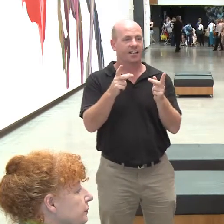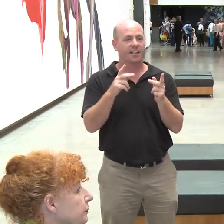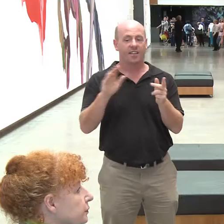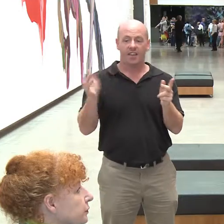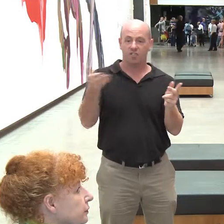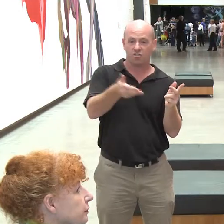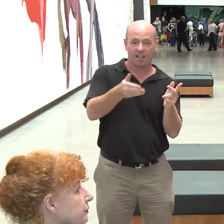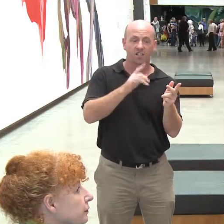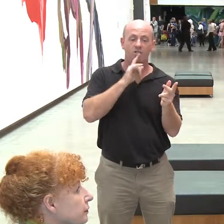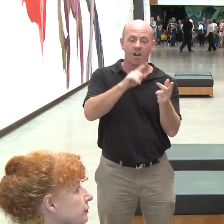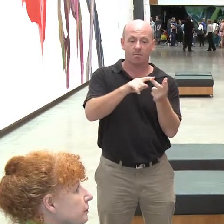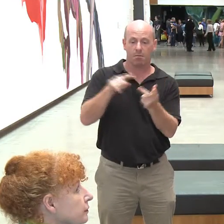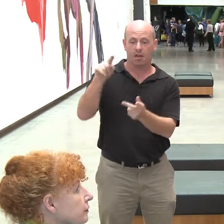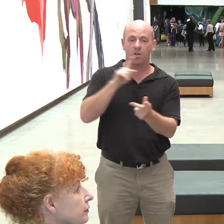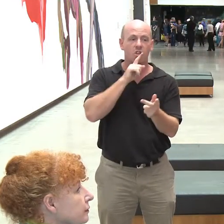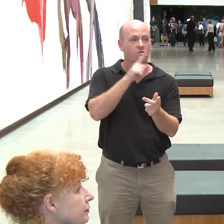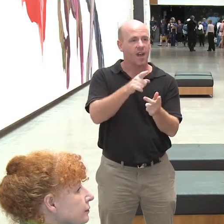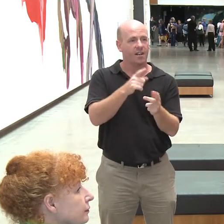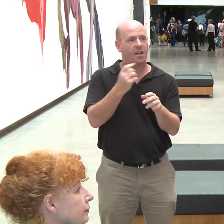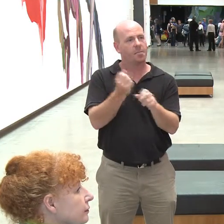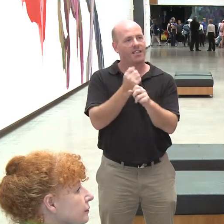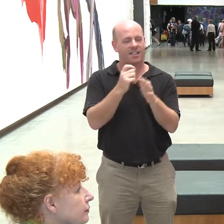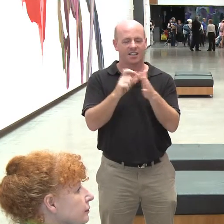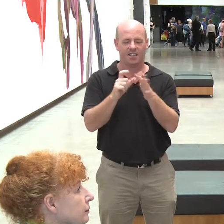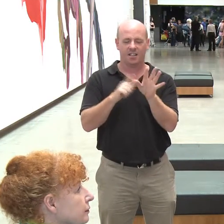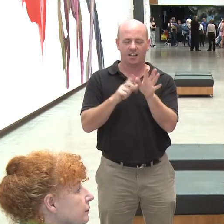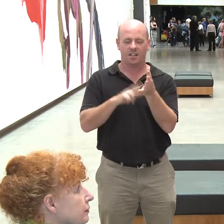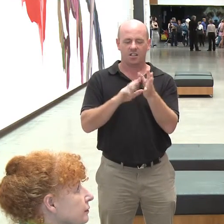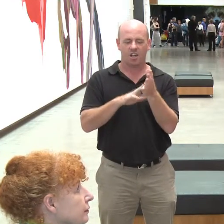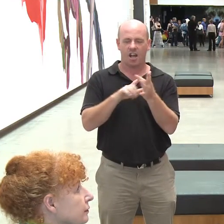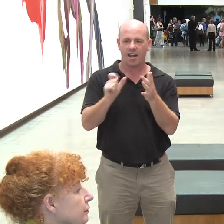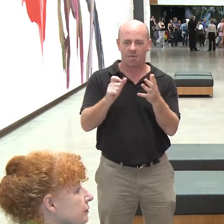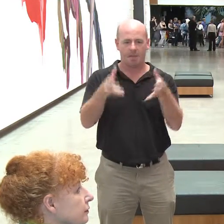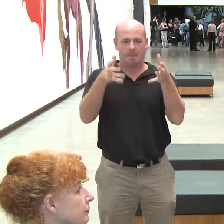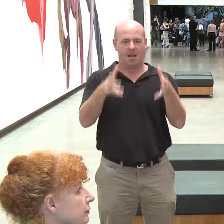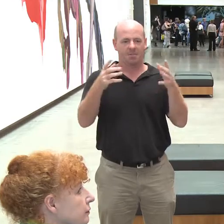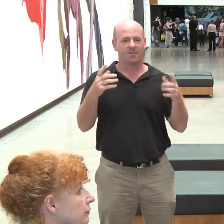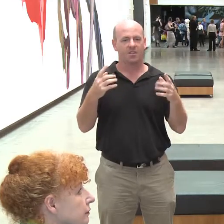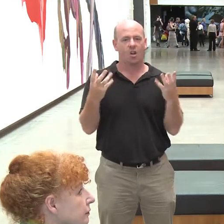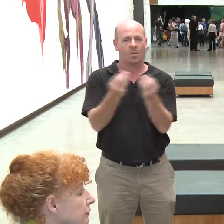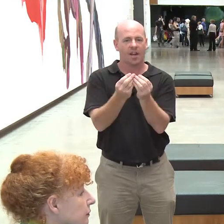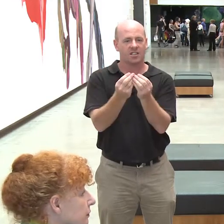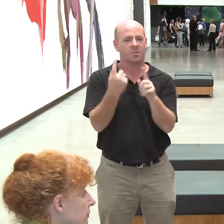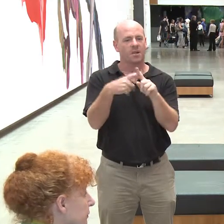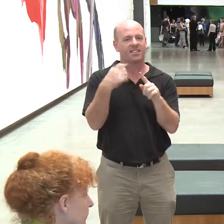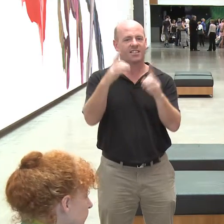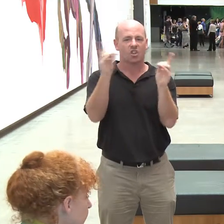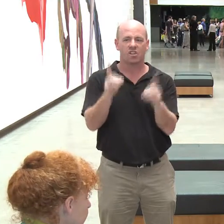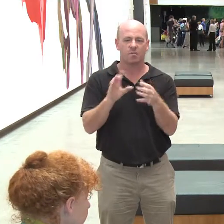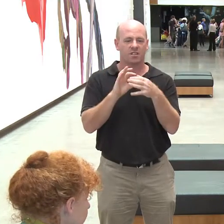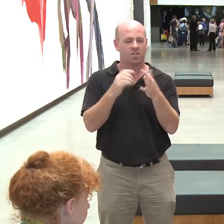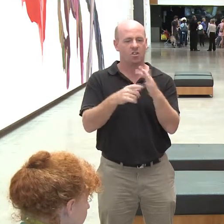the introduction of the red just creates a dynamic combination. And also has contemporary references to